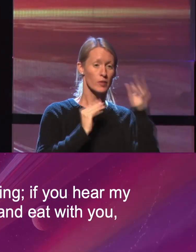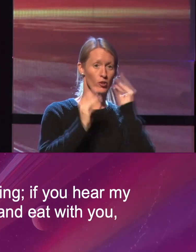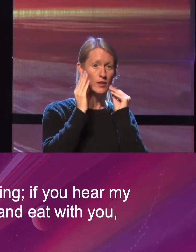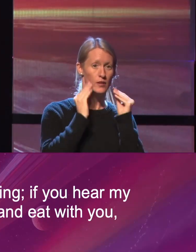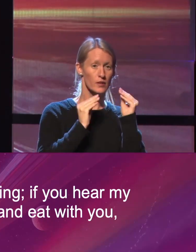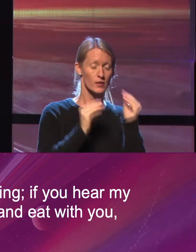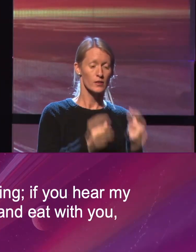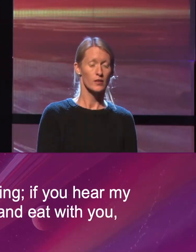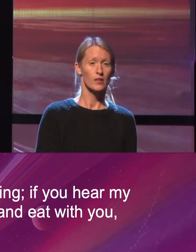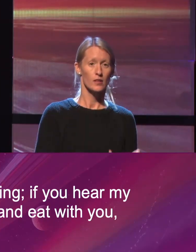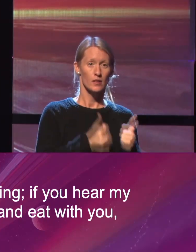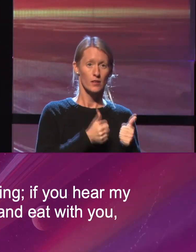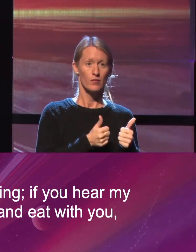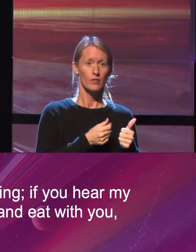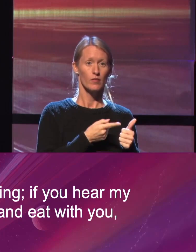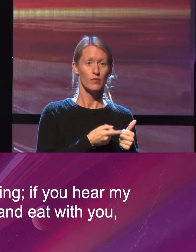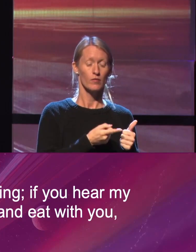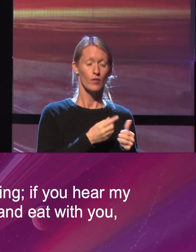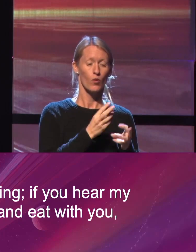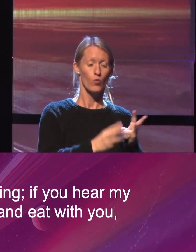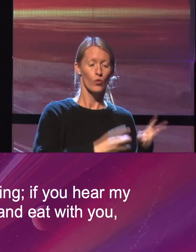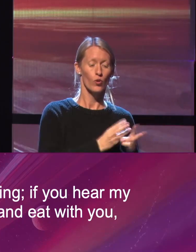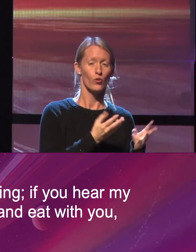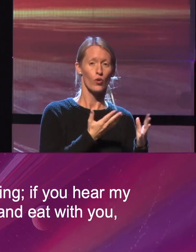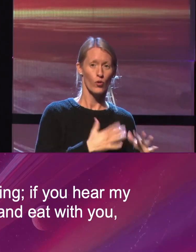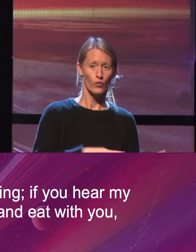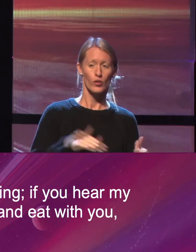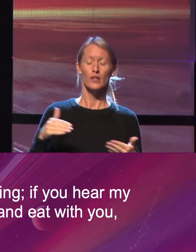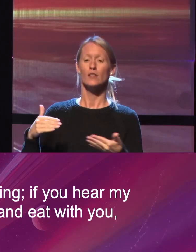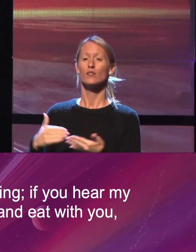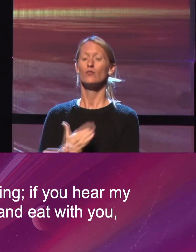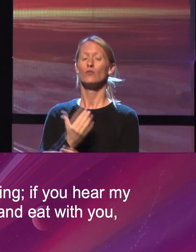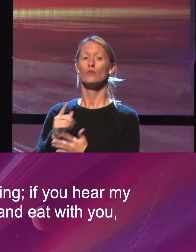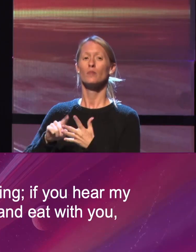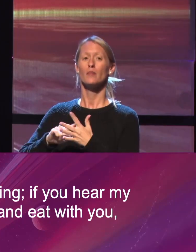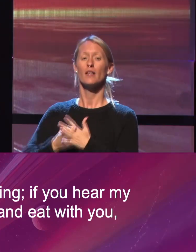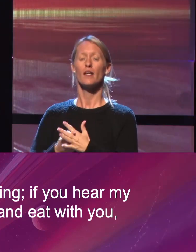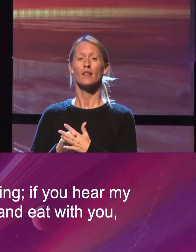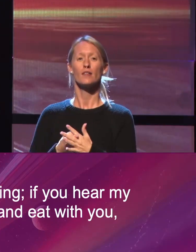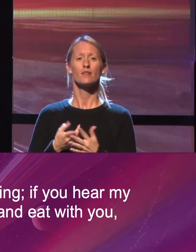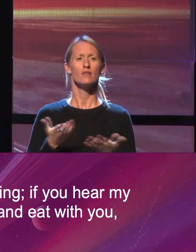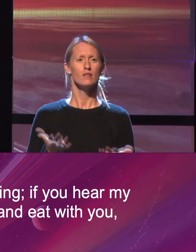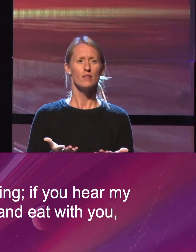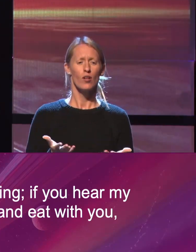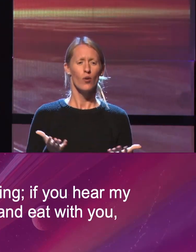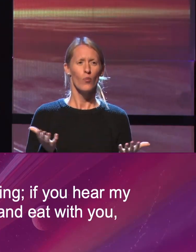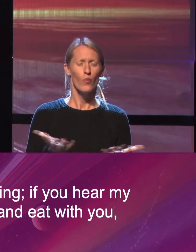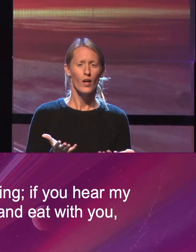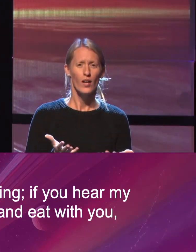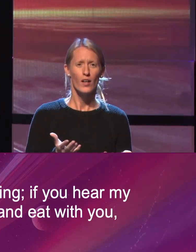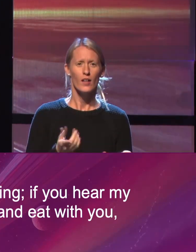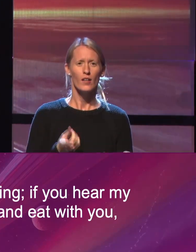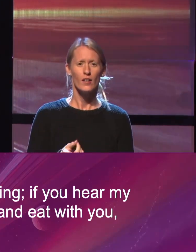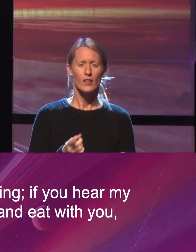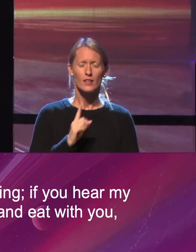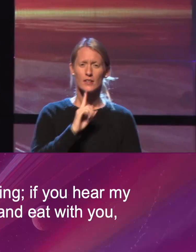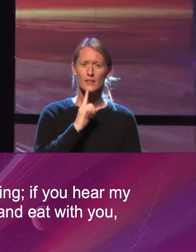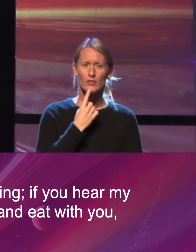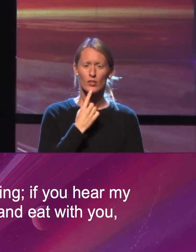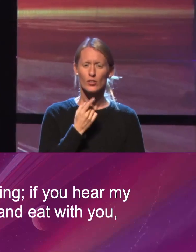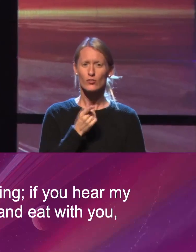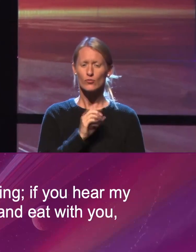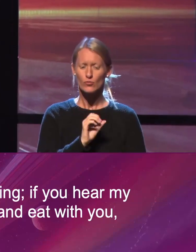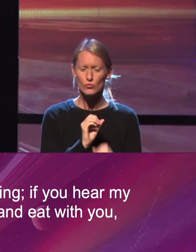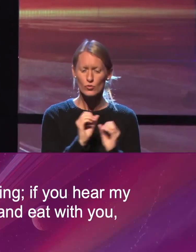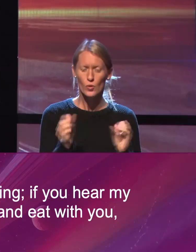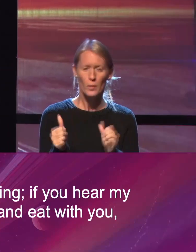I do think baptism is weird. I think that if Jesus were walking around, he'd be like, what the heck, guys? Seriously? Nobody baptizes anybody anymore.